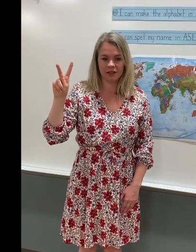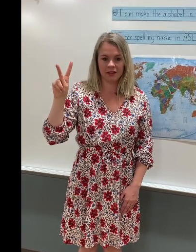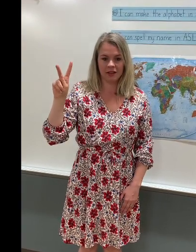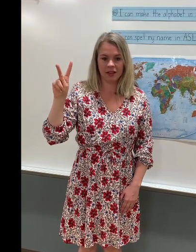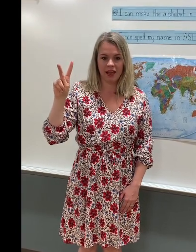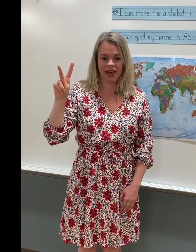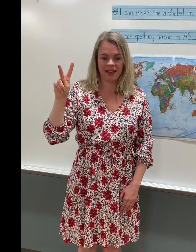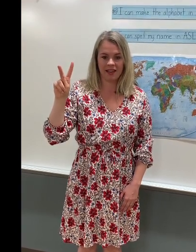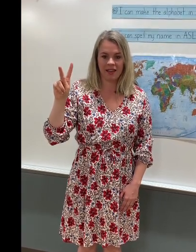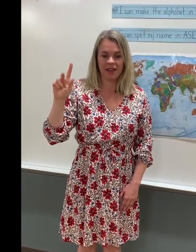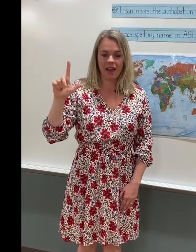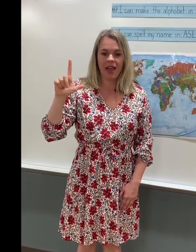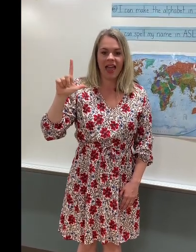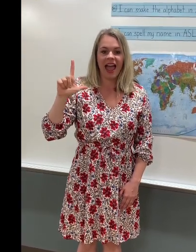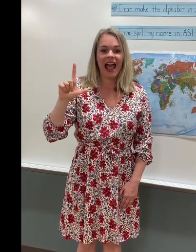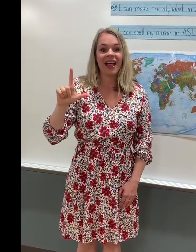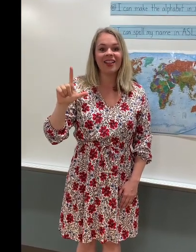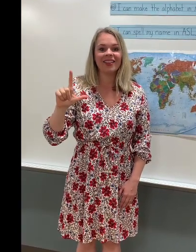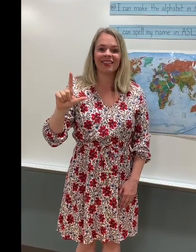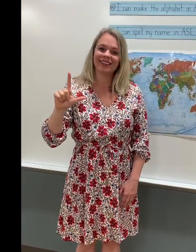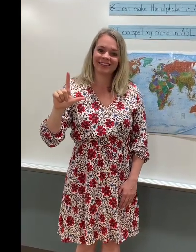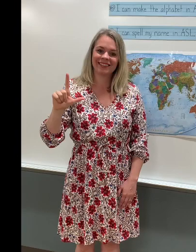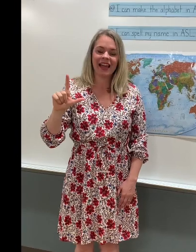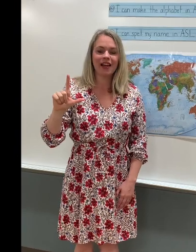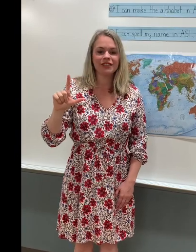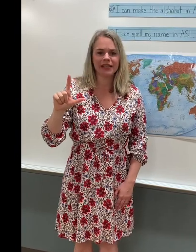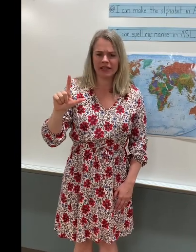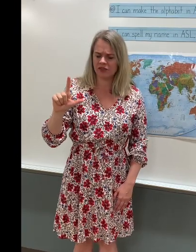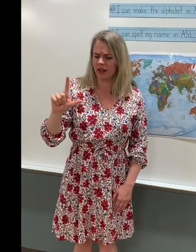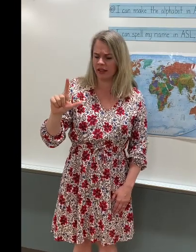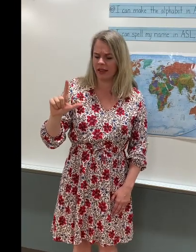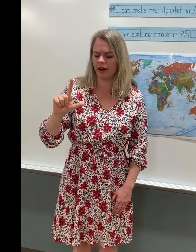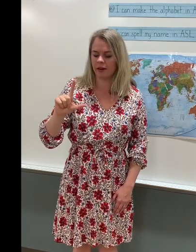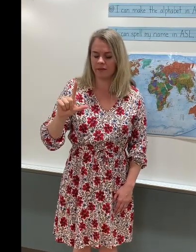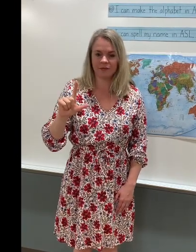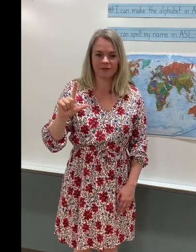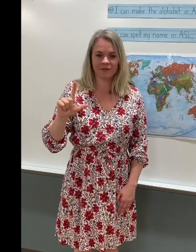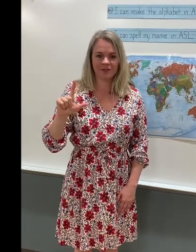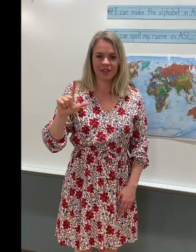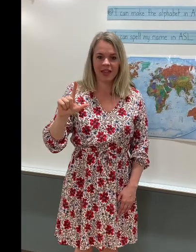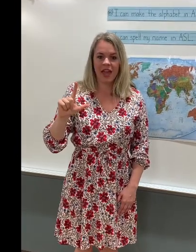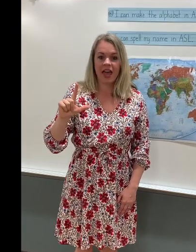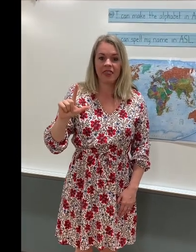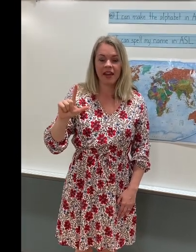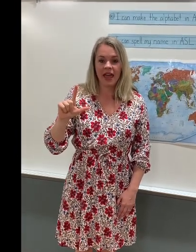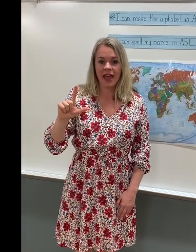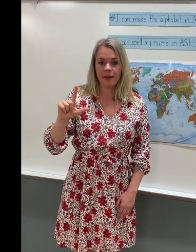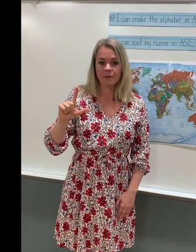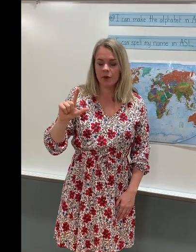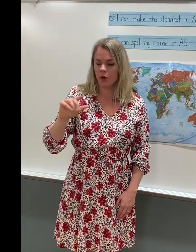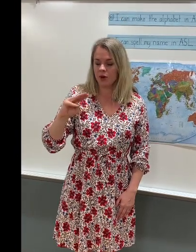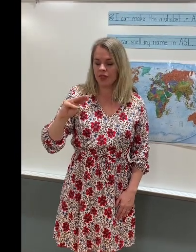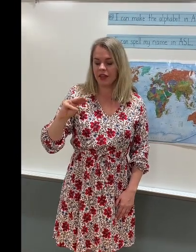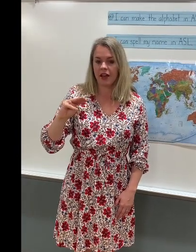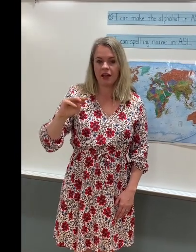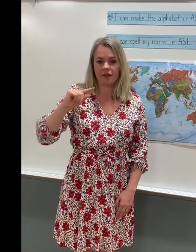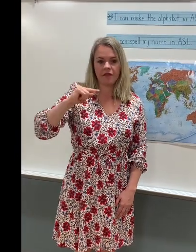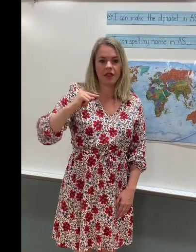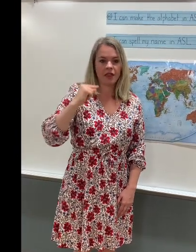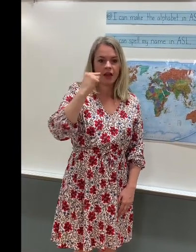K. L. L's a nice friendly letter. And then M, we think of the humps